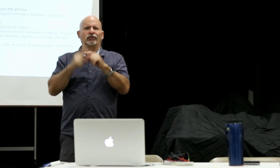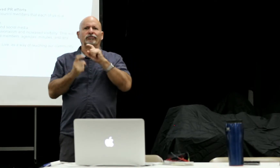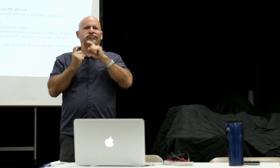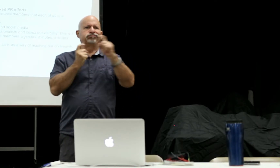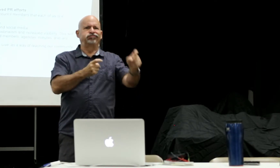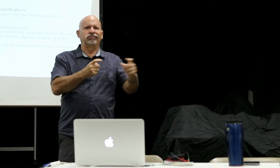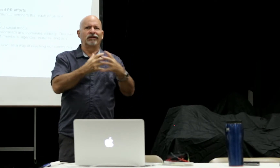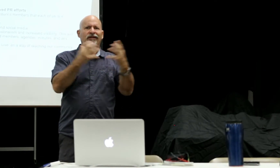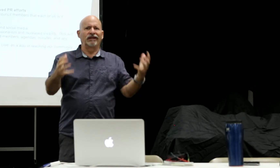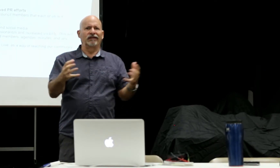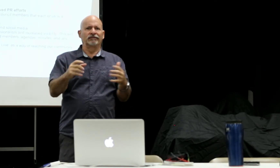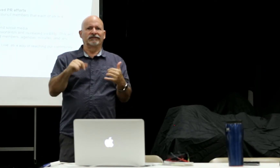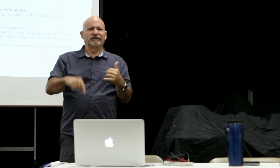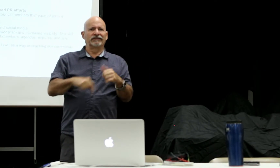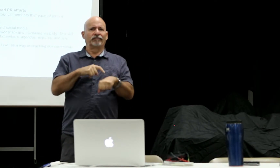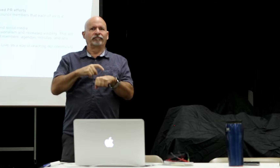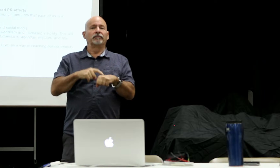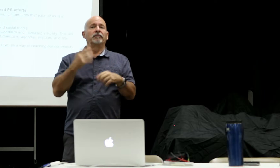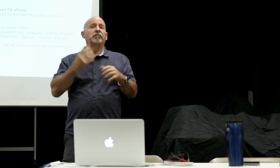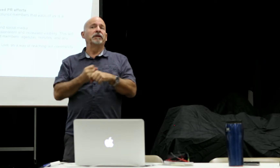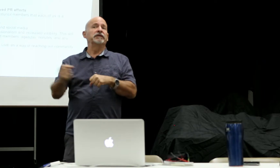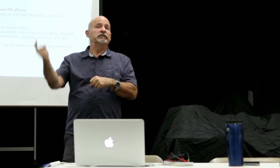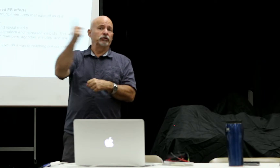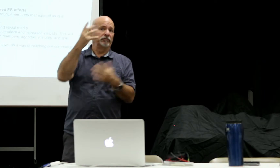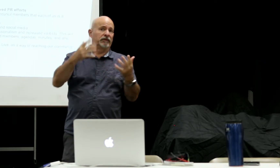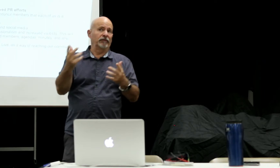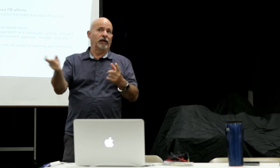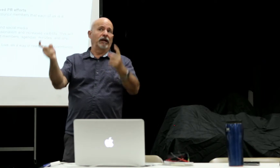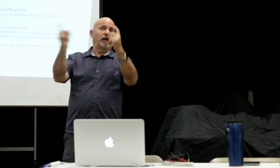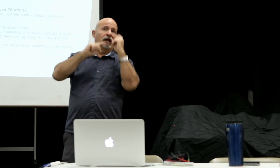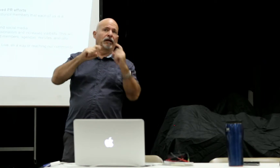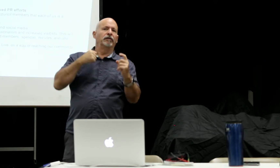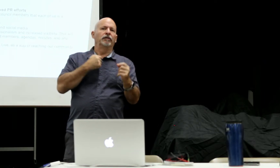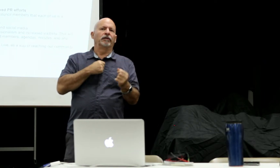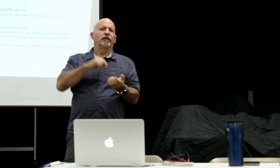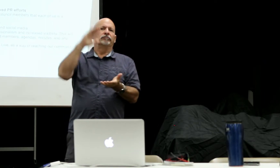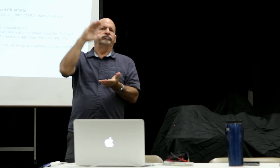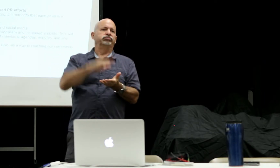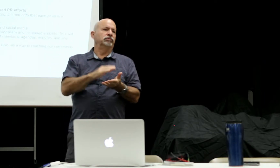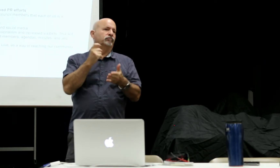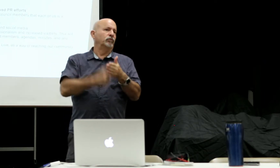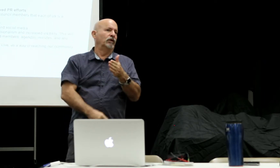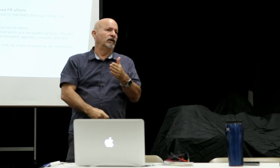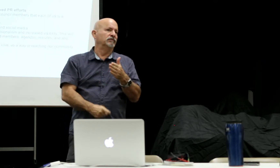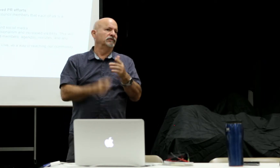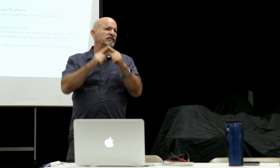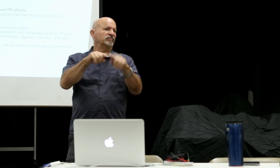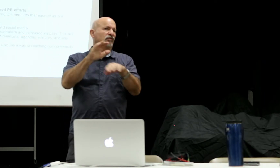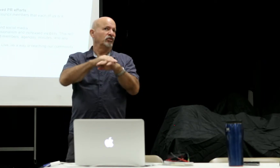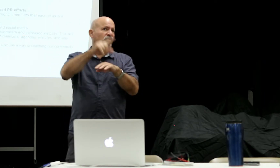that they are doing. And so we have not received as many sponsors or donations. Hopefully, if we receive